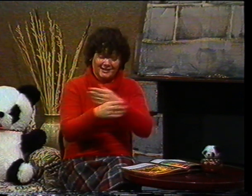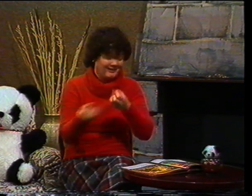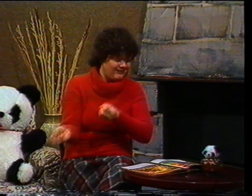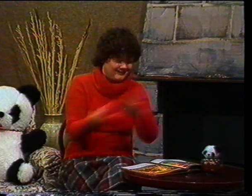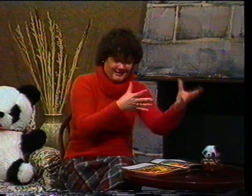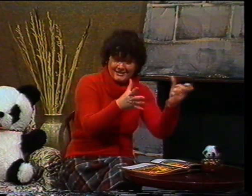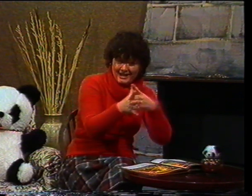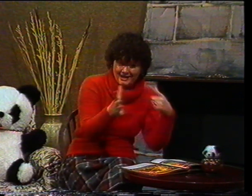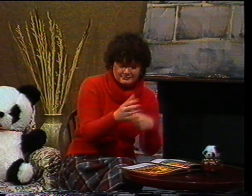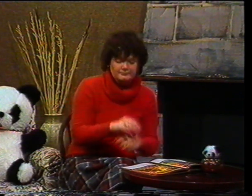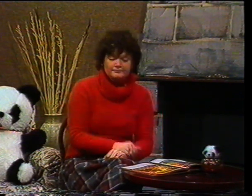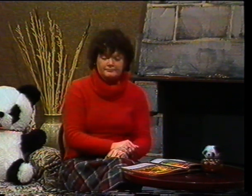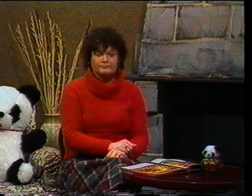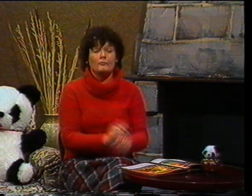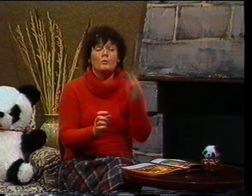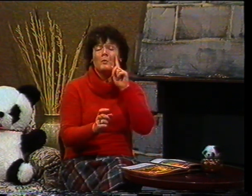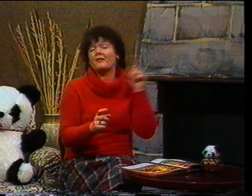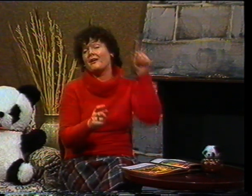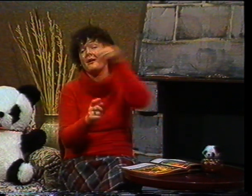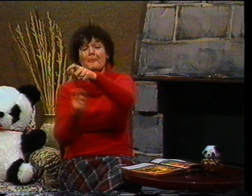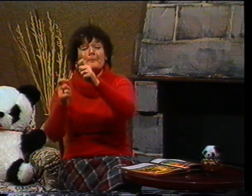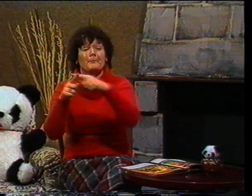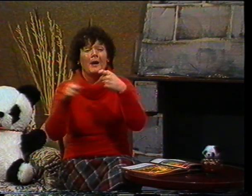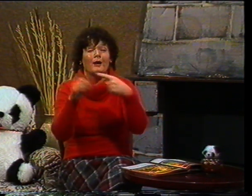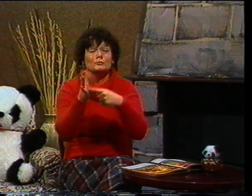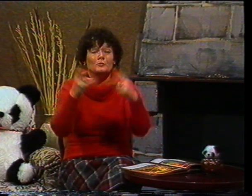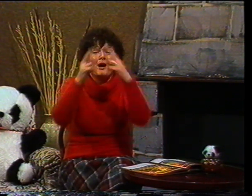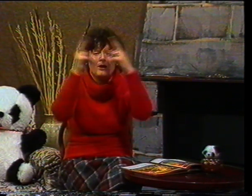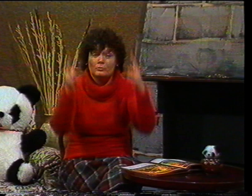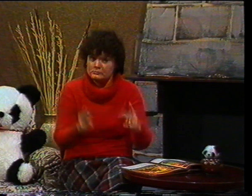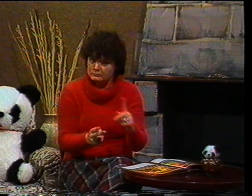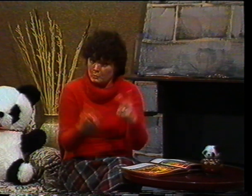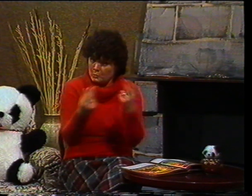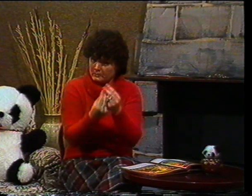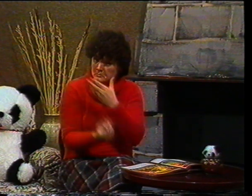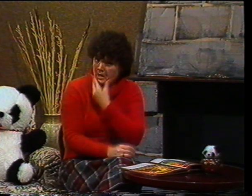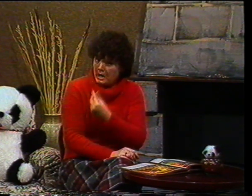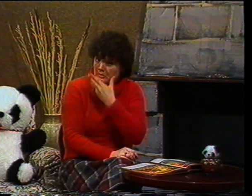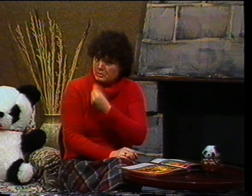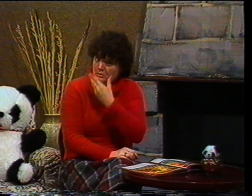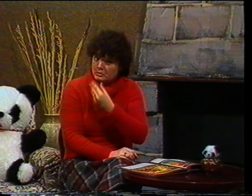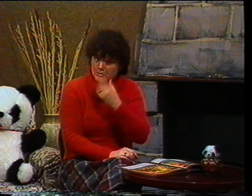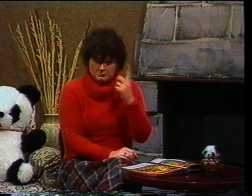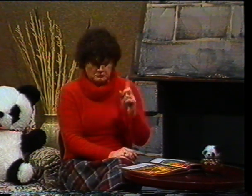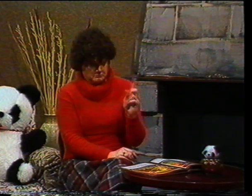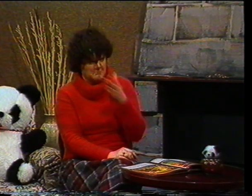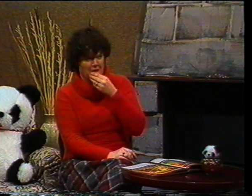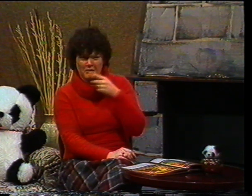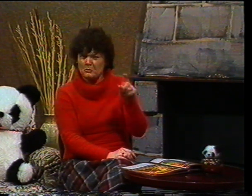That evening, after the cat had been returned, the woman came back to the house with a man.